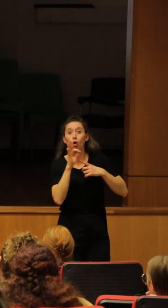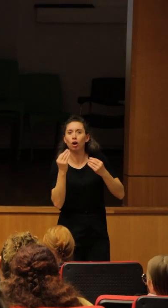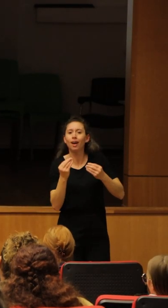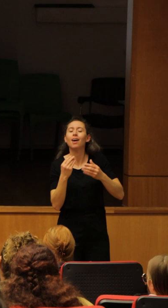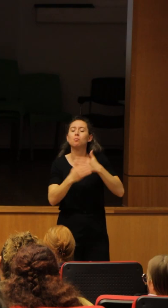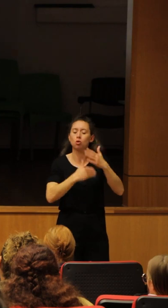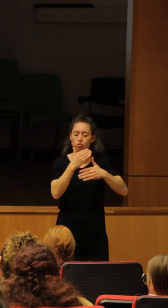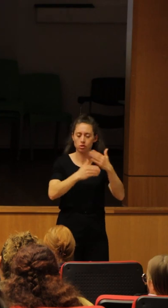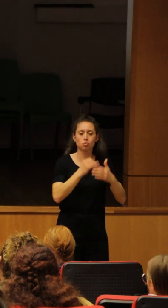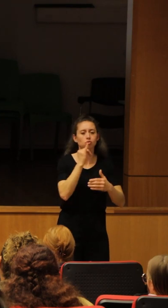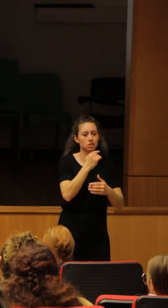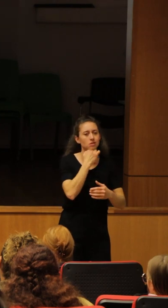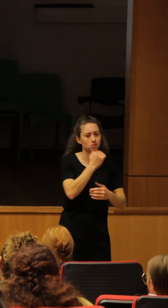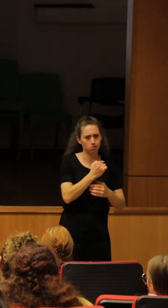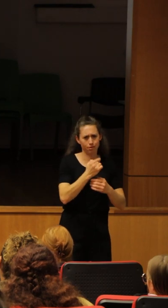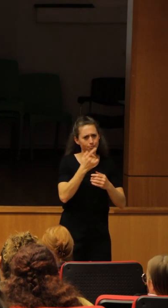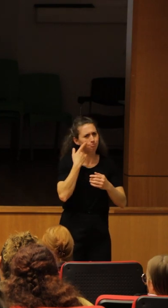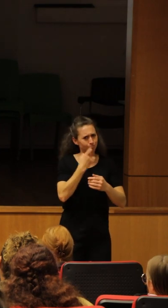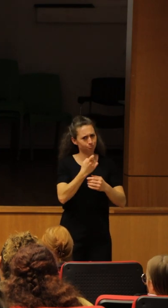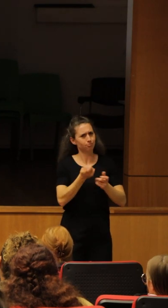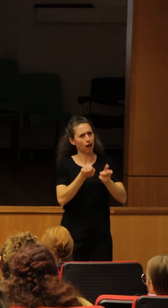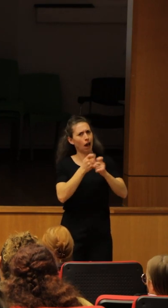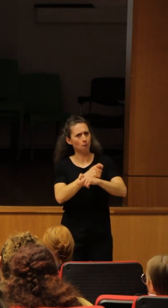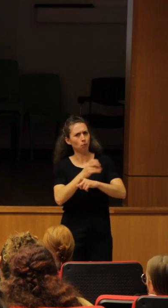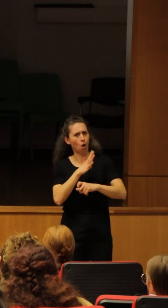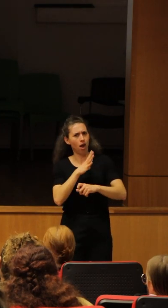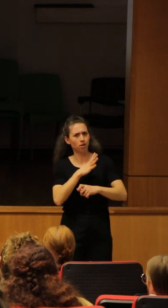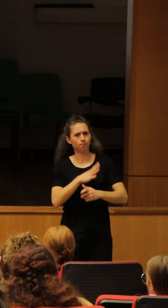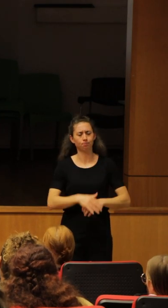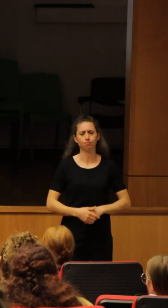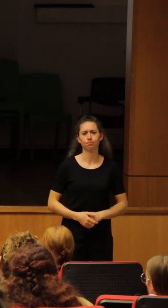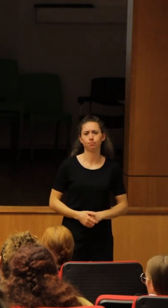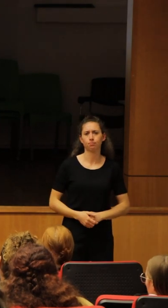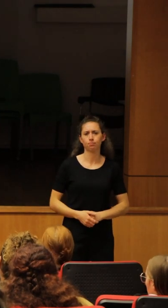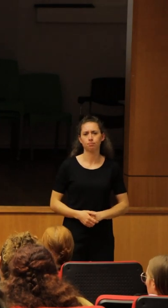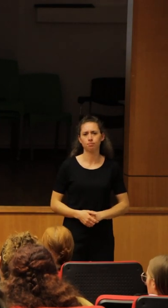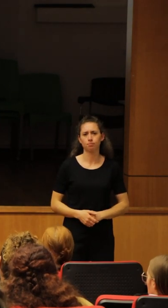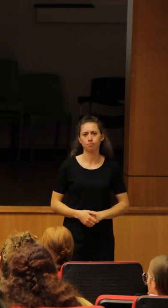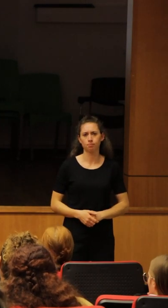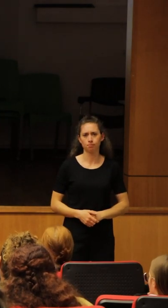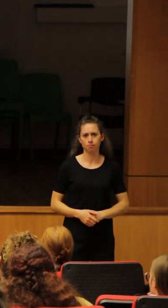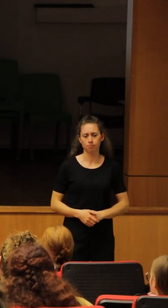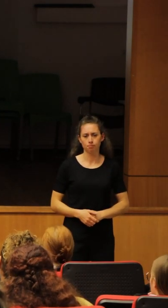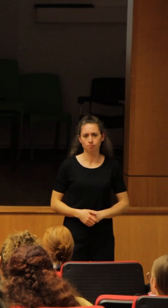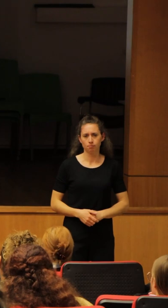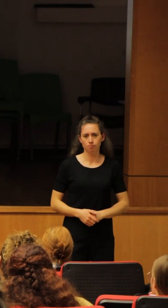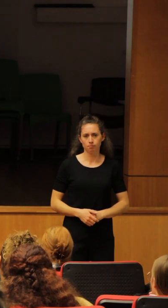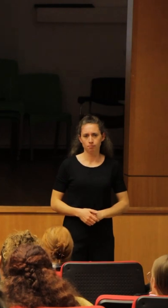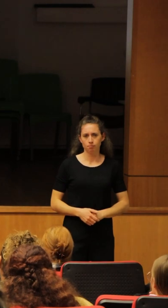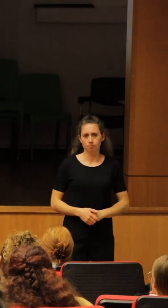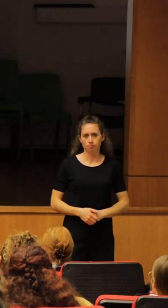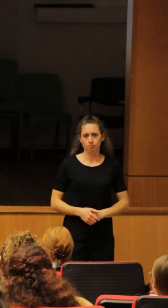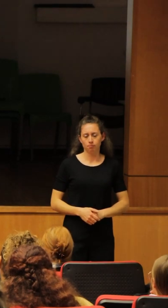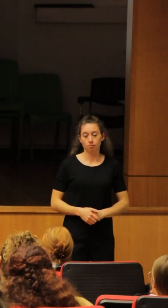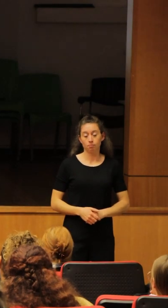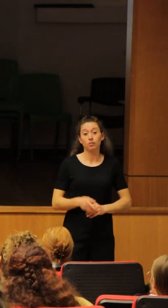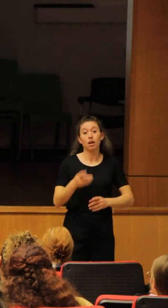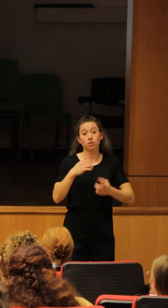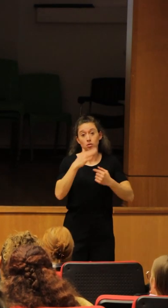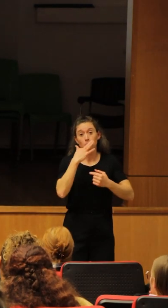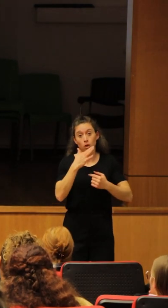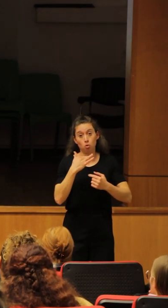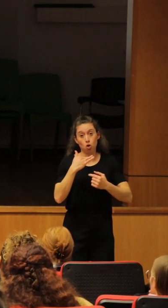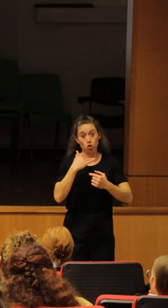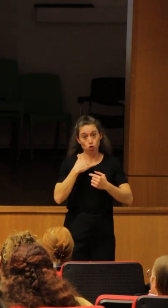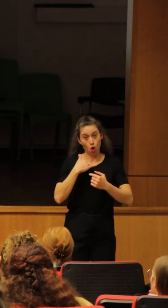es muy enriquecedor y ves el cambio. So for as long as we are okay with not bringing the result. Entonces, mientras